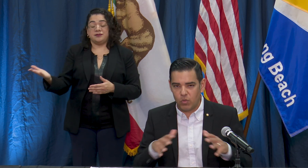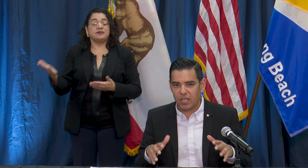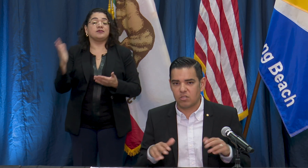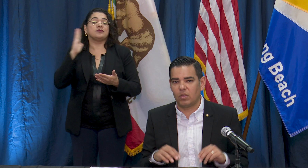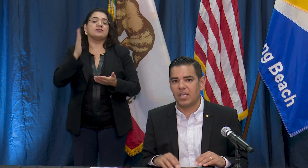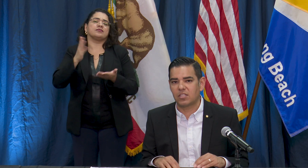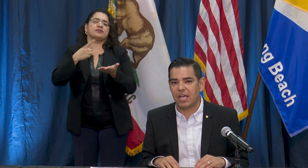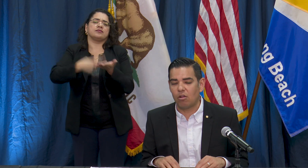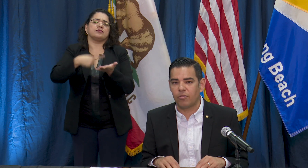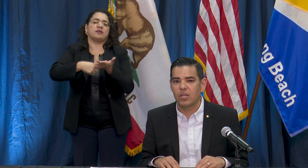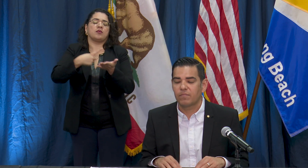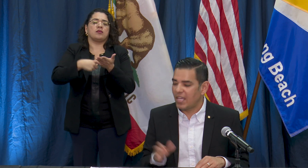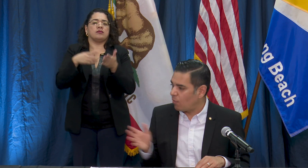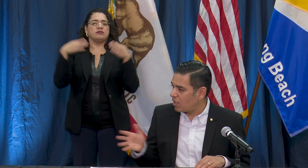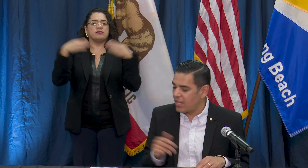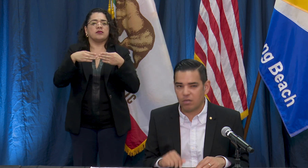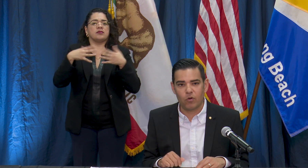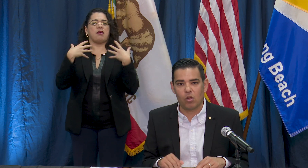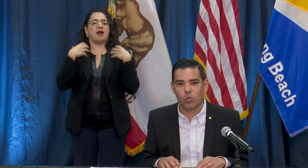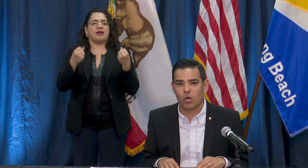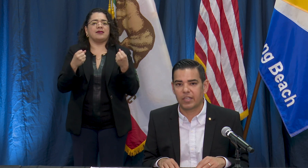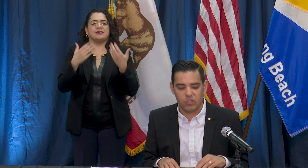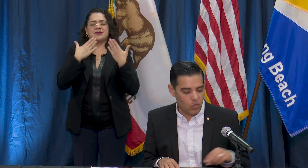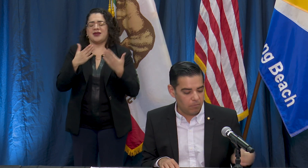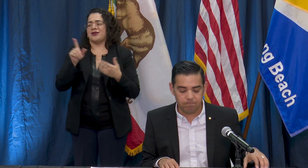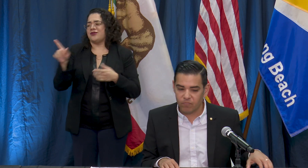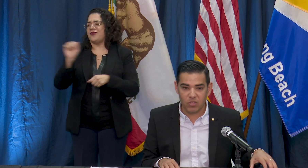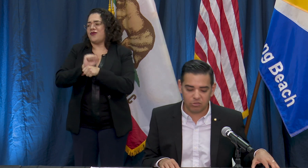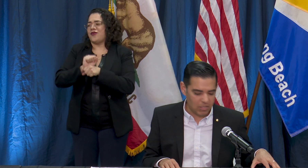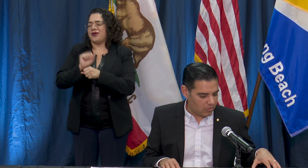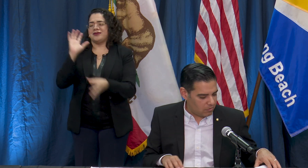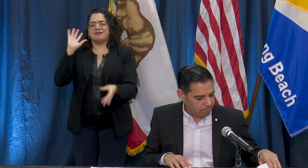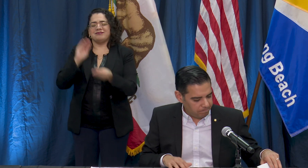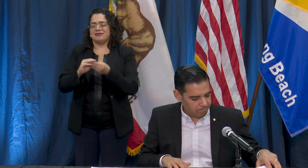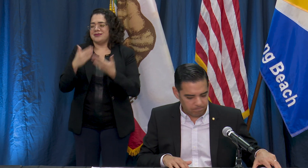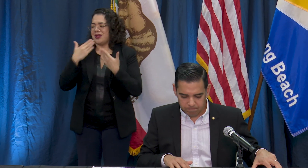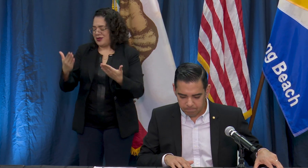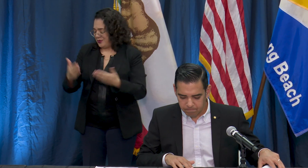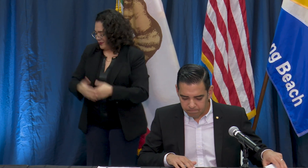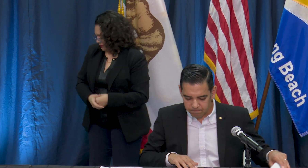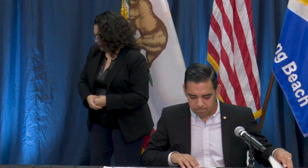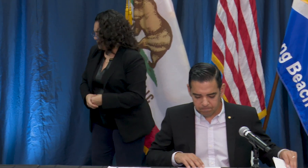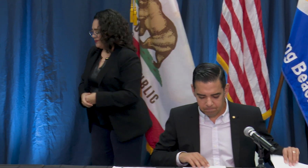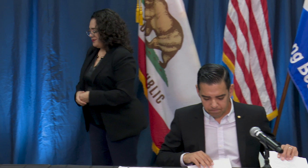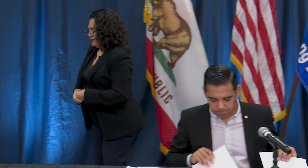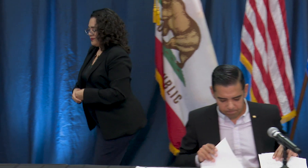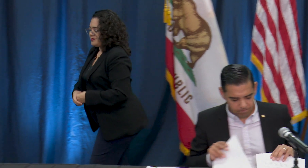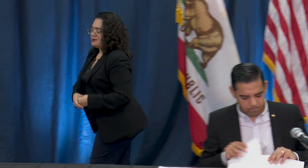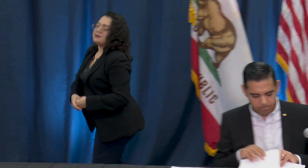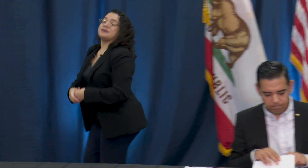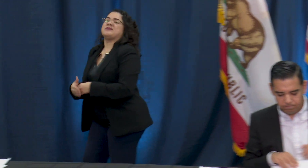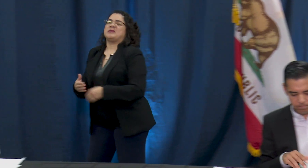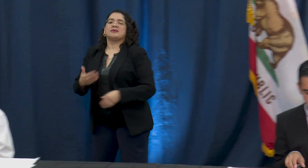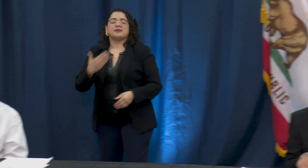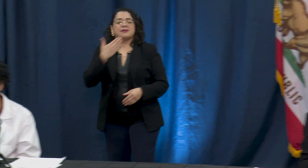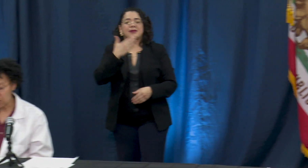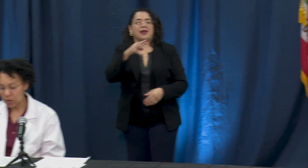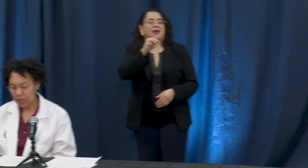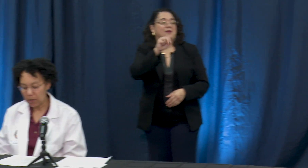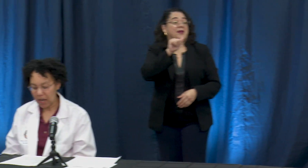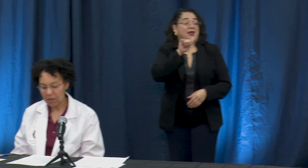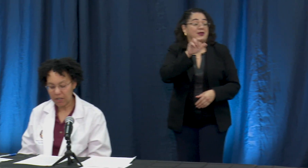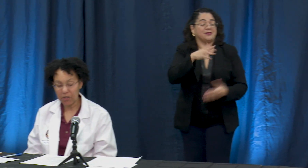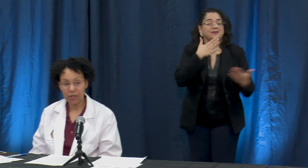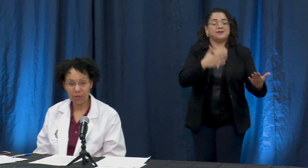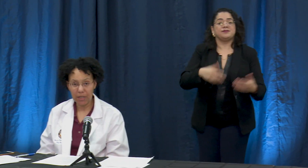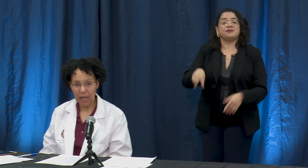what we're doing as it relates to health, and I want to thank her for all her work as well. Dr. Davis. Thank you, Mayor. As the Mayor shared, as of this